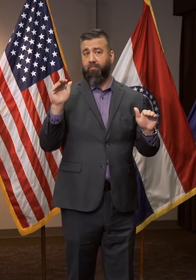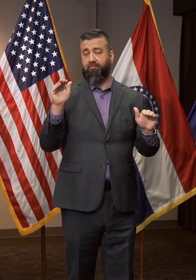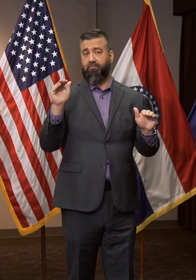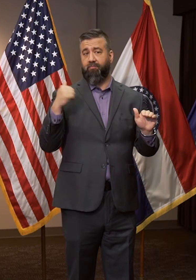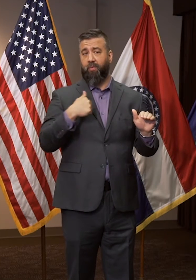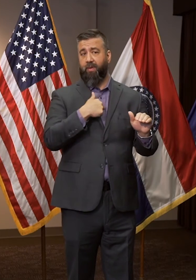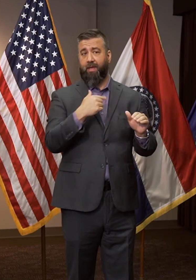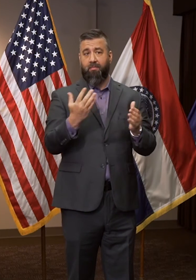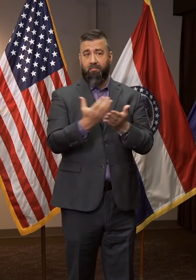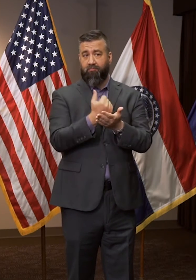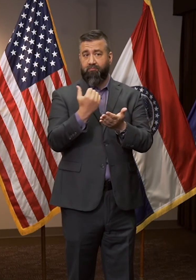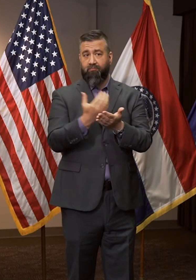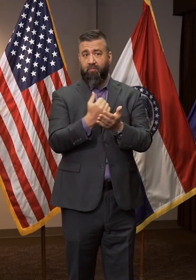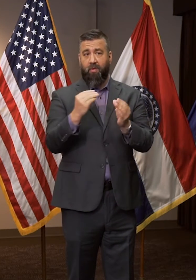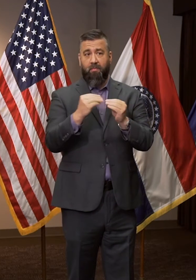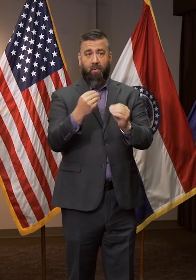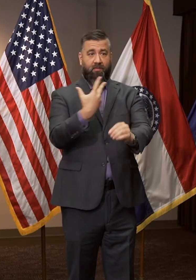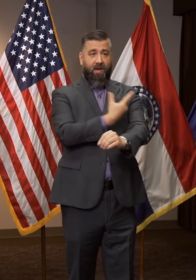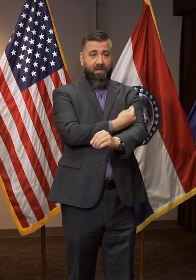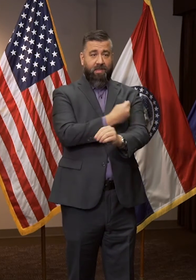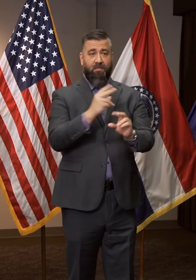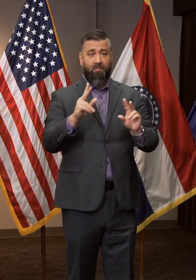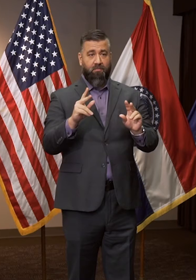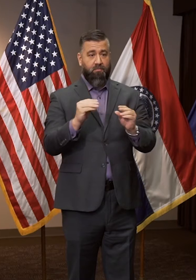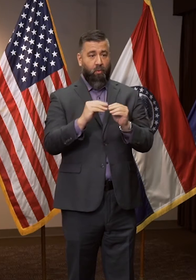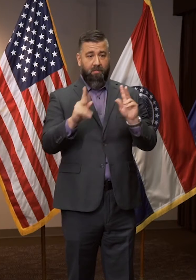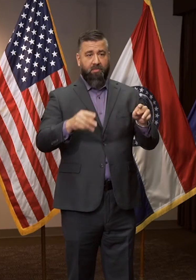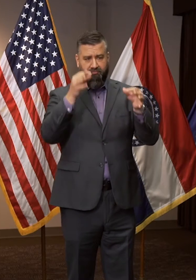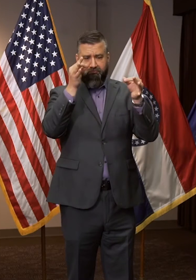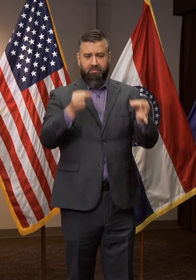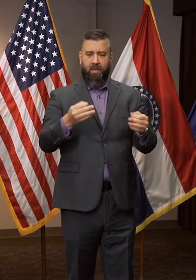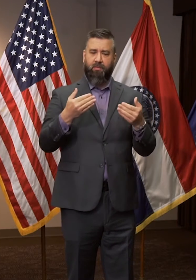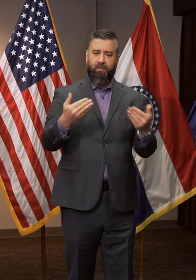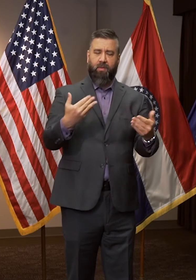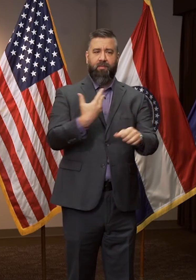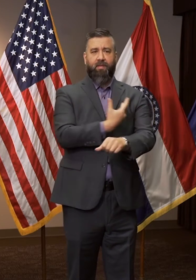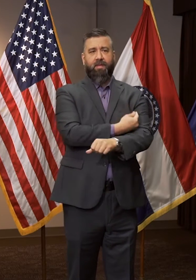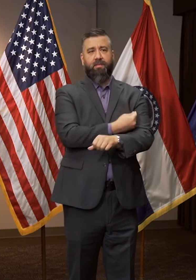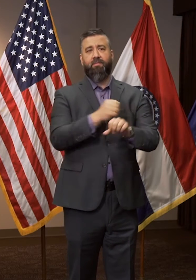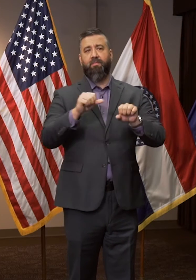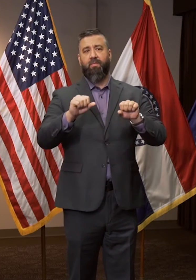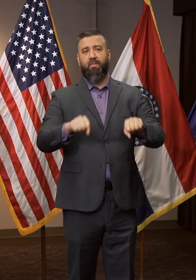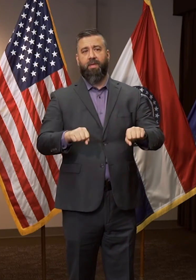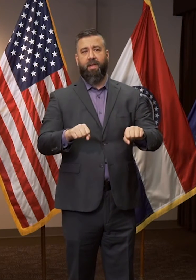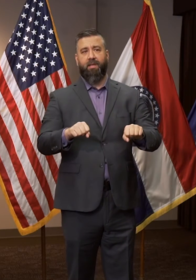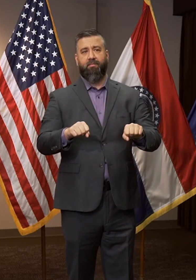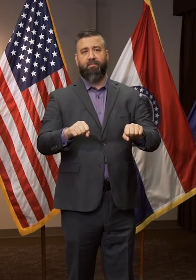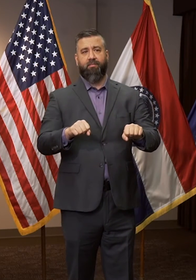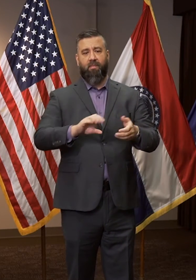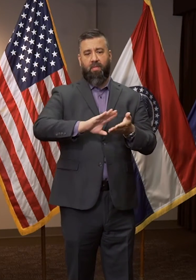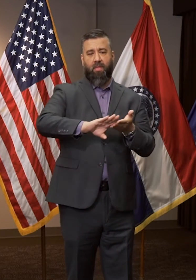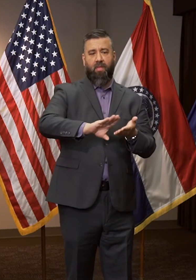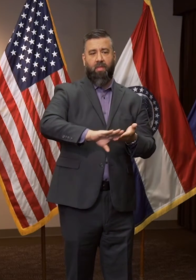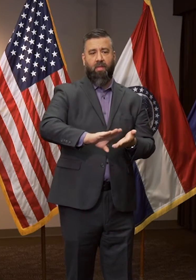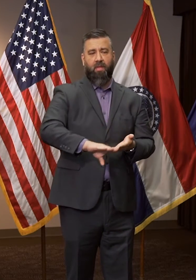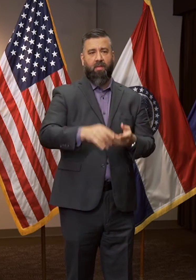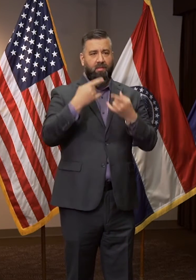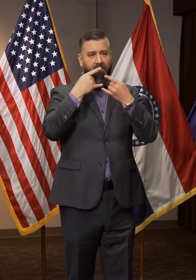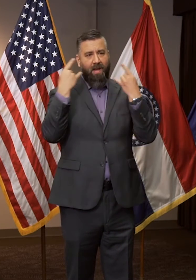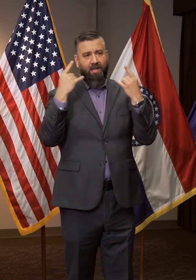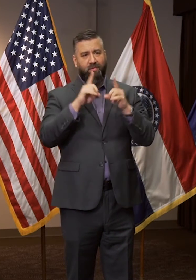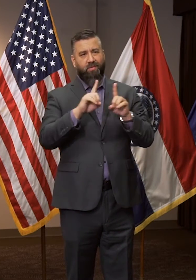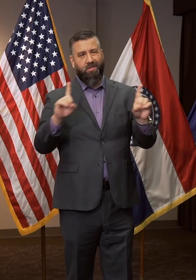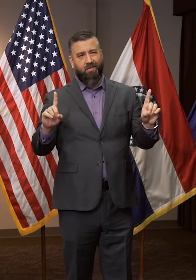we get more vaccine acceptance and more vaccinations in our community, we will be able to get away from these public health safety protocols.